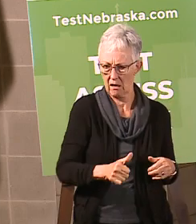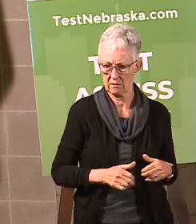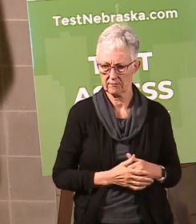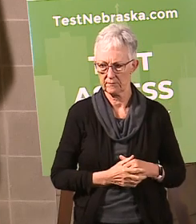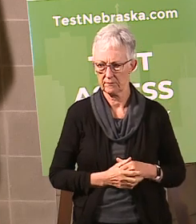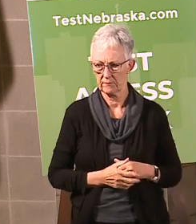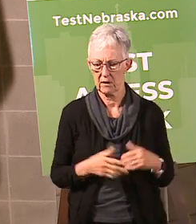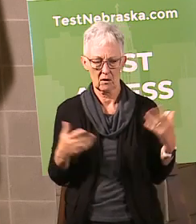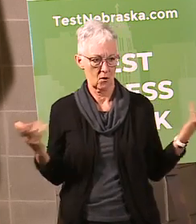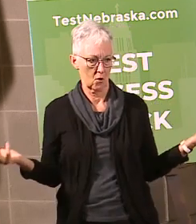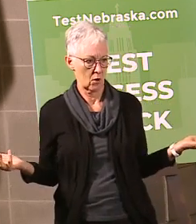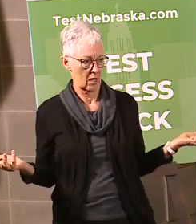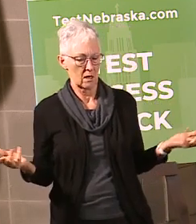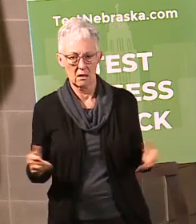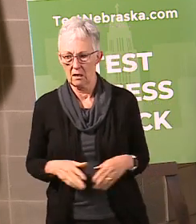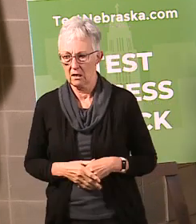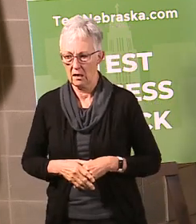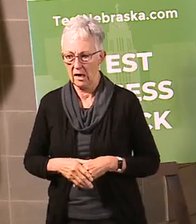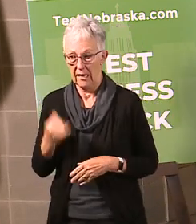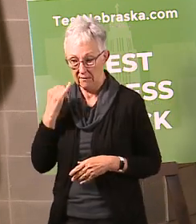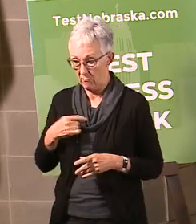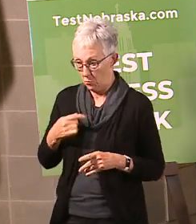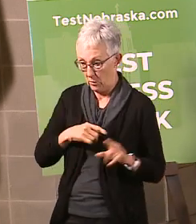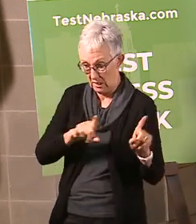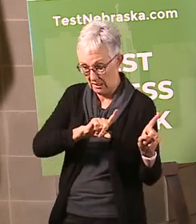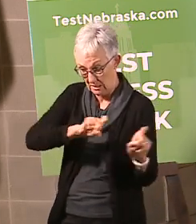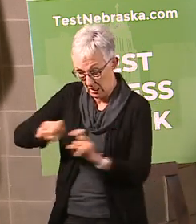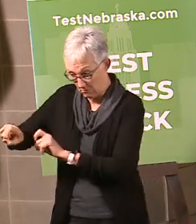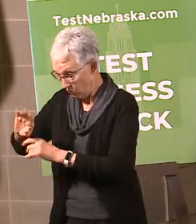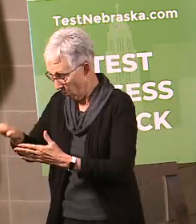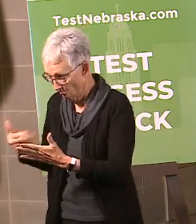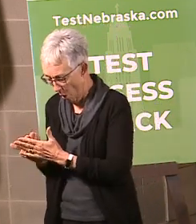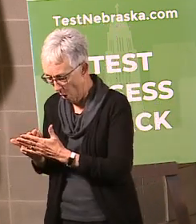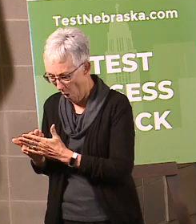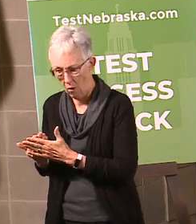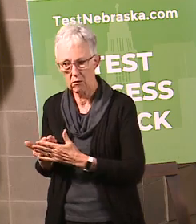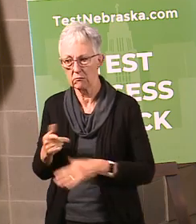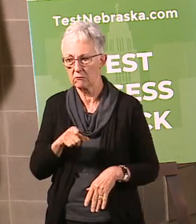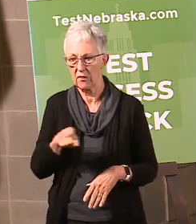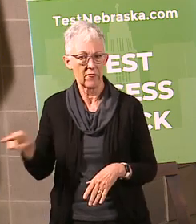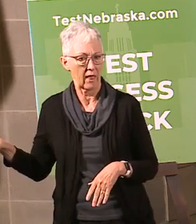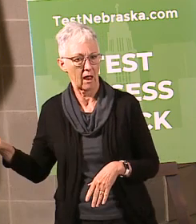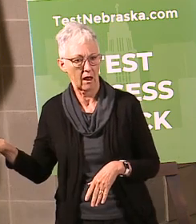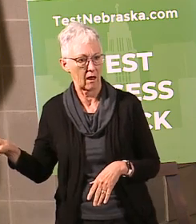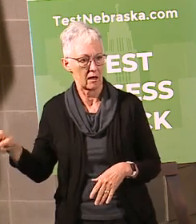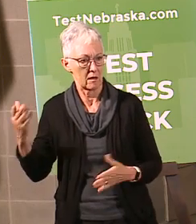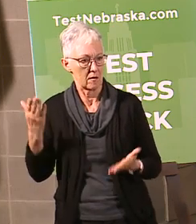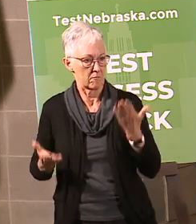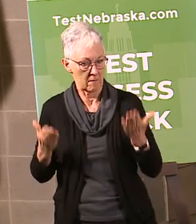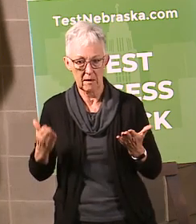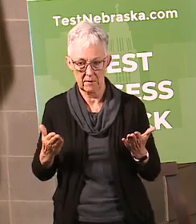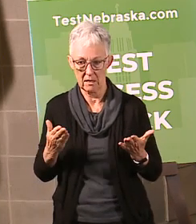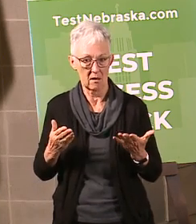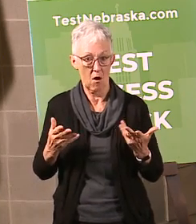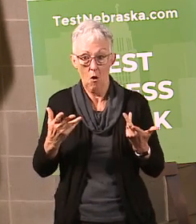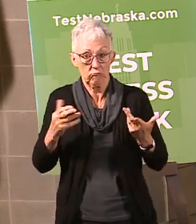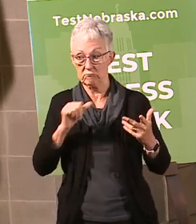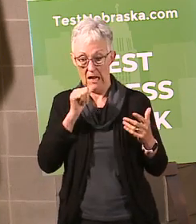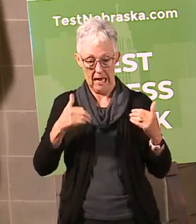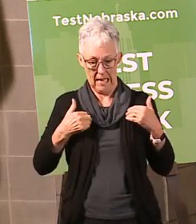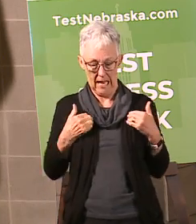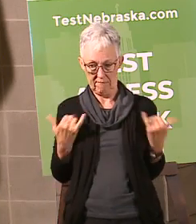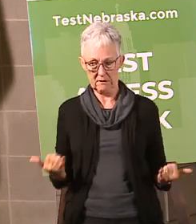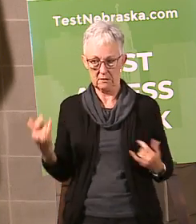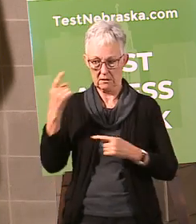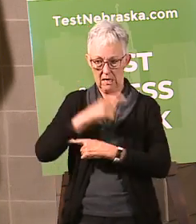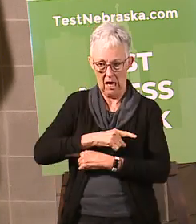today or negative today, they could go out tomorrow and touch a door handle and get infected, right? So it's just a point in time.